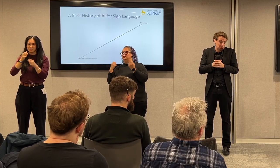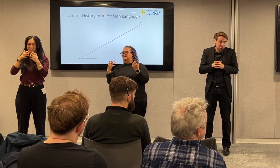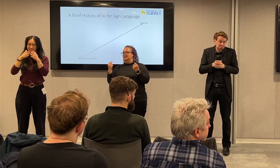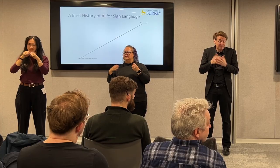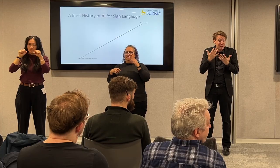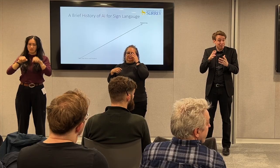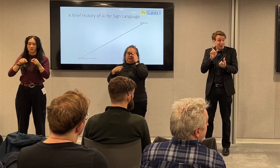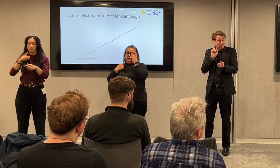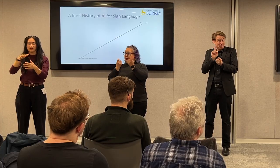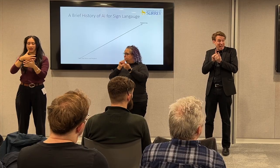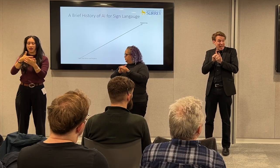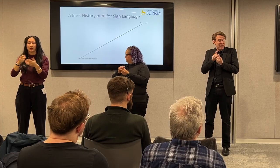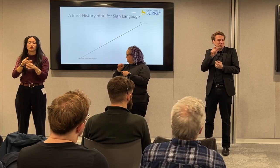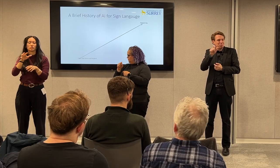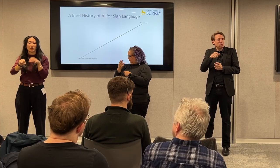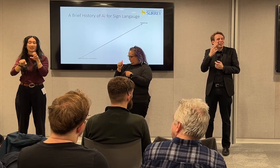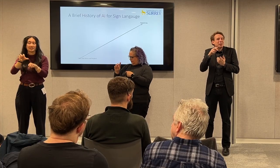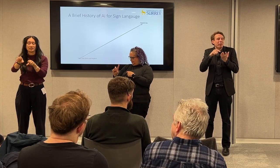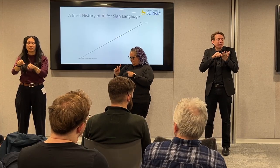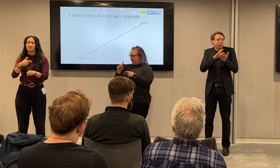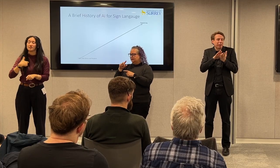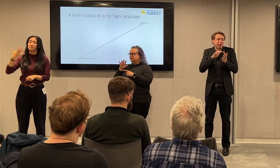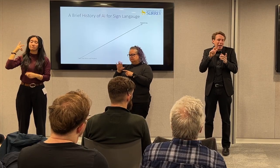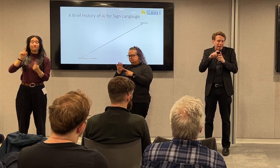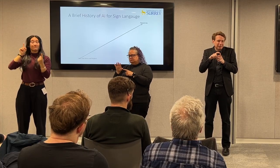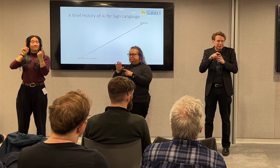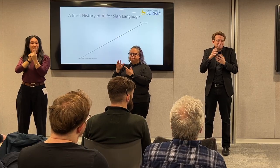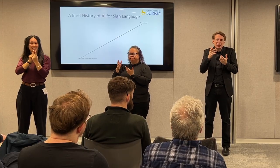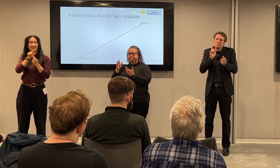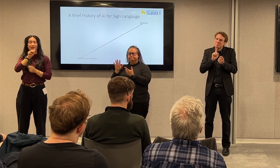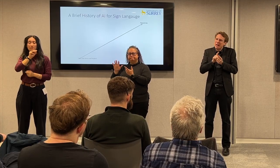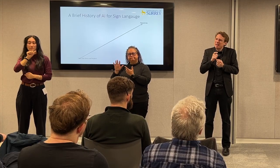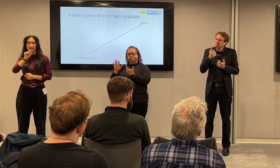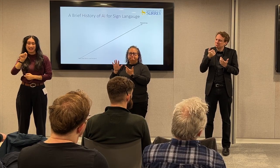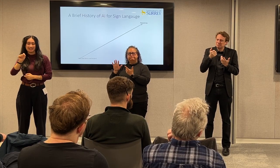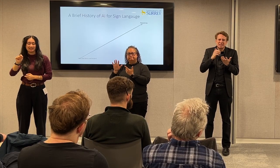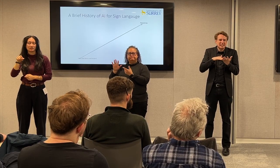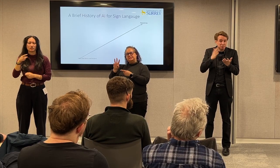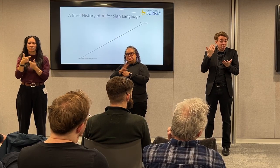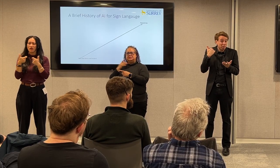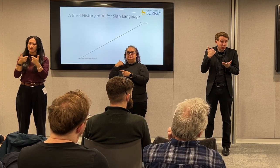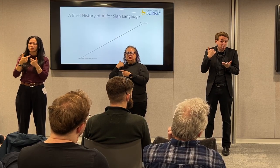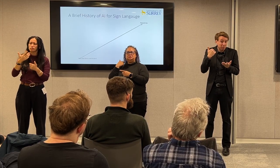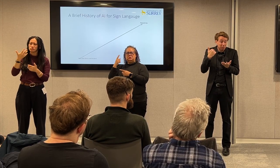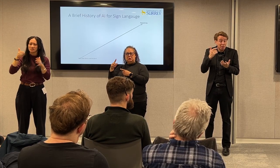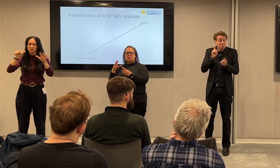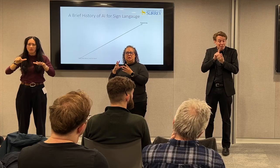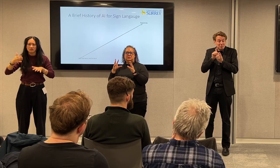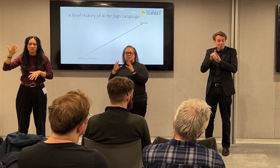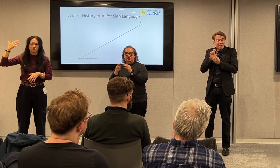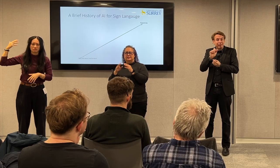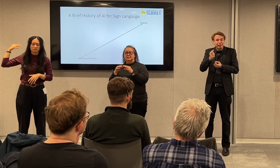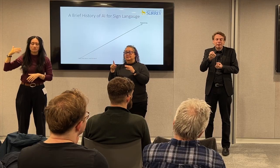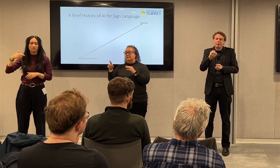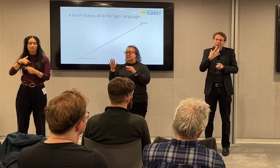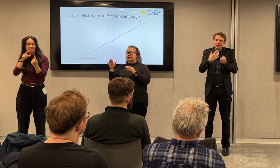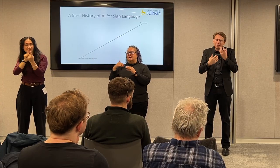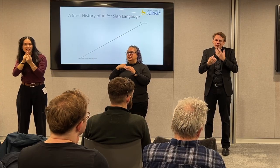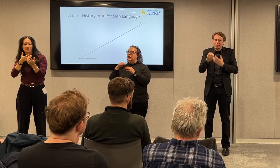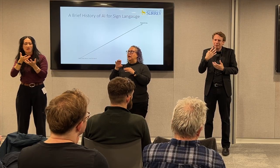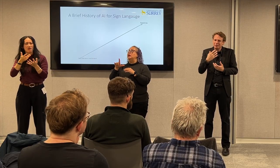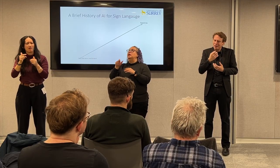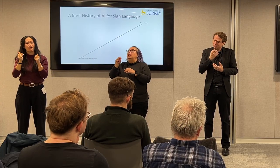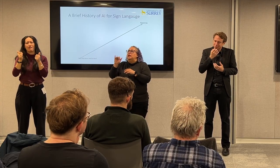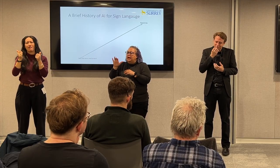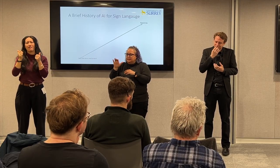of meeting Thad at a conference maybe 6 months ago. Some absolute classic quotes came out of Thad's mouth. One